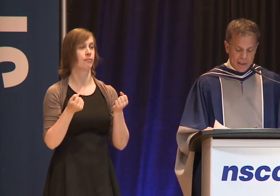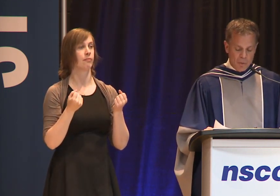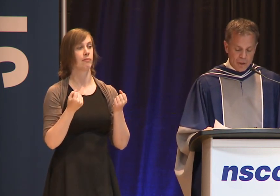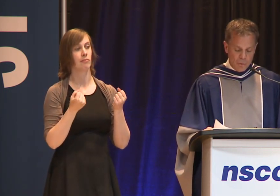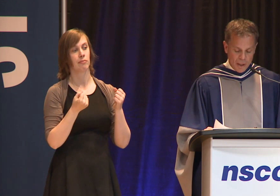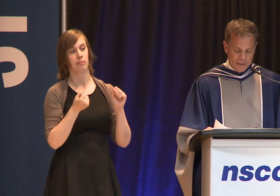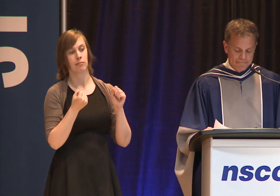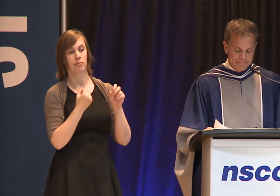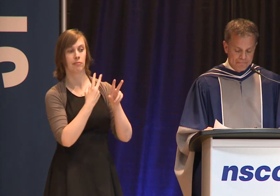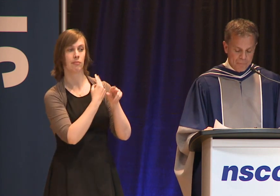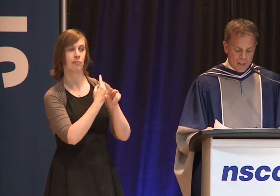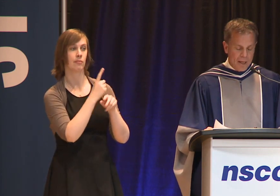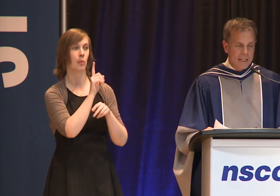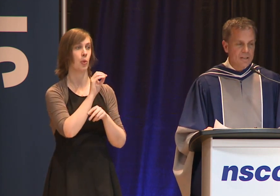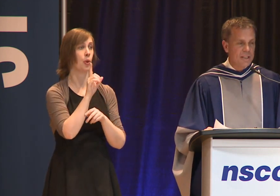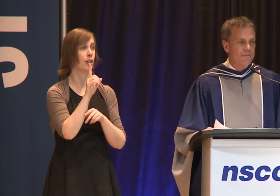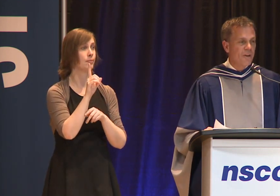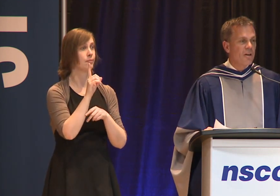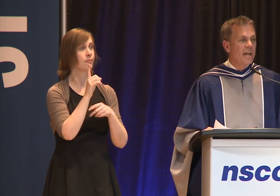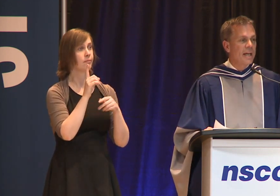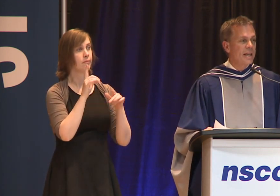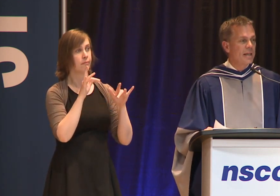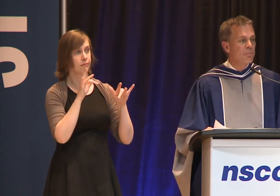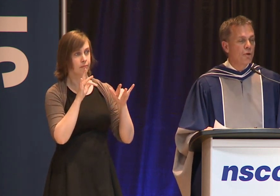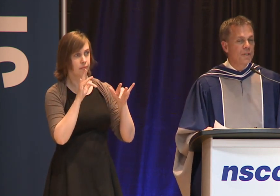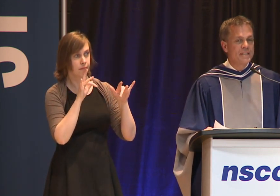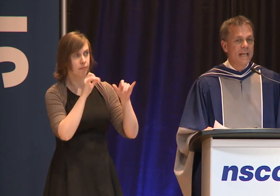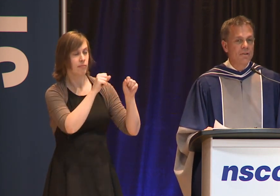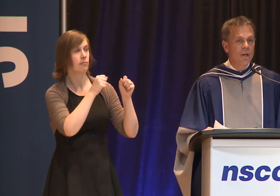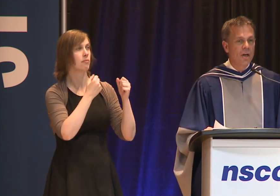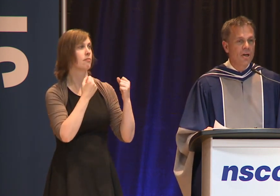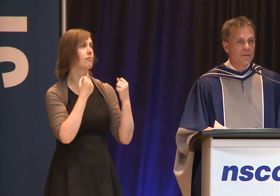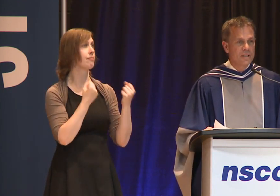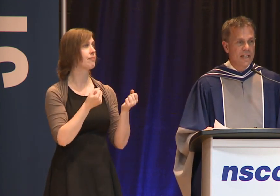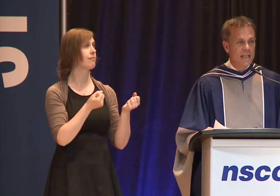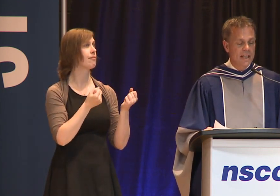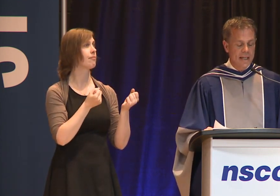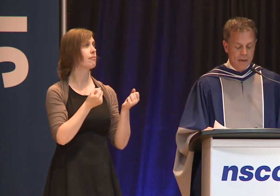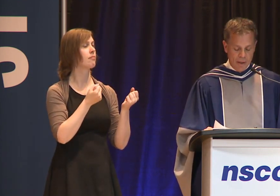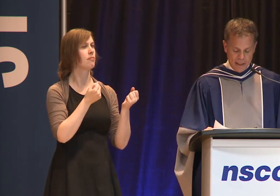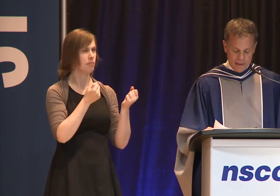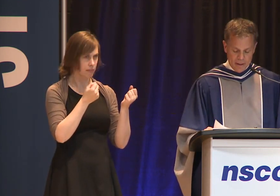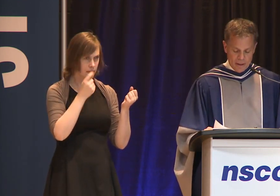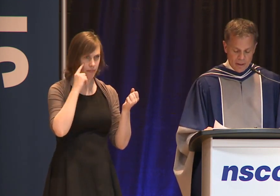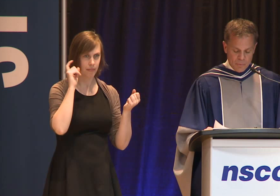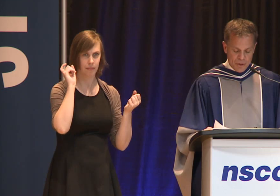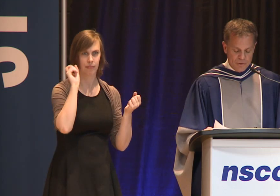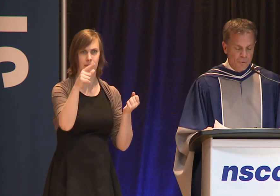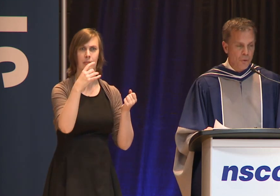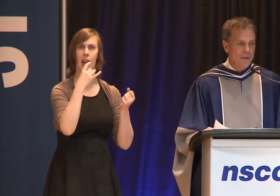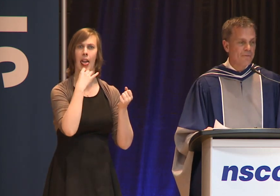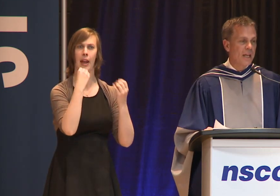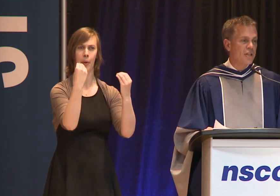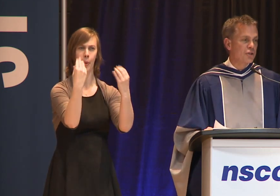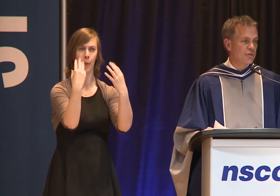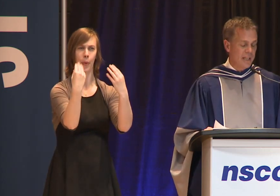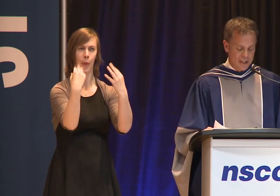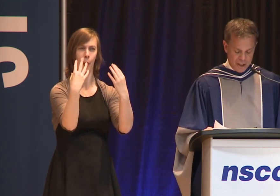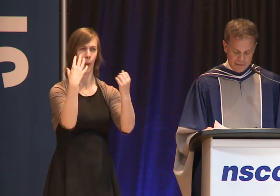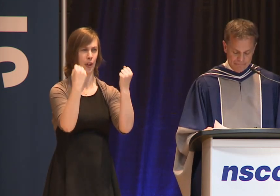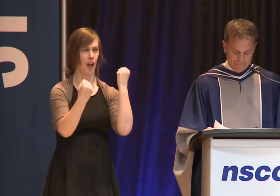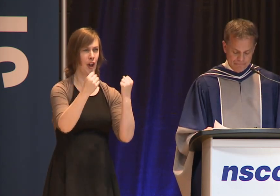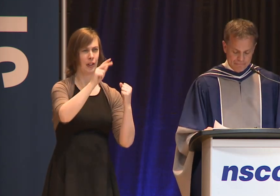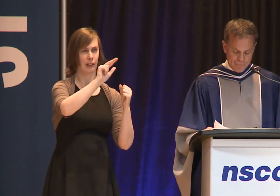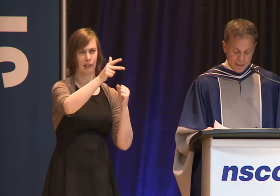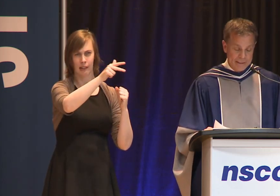the Highway 101, I could see far ahead a broken down car on the side of the highway with its 4-way flashers